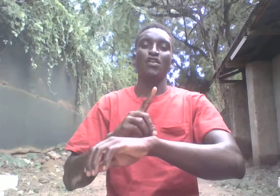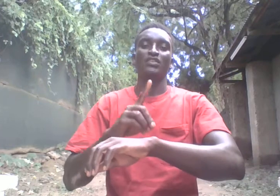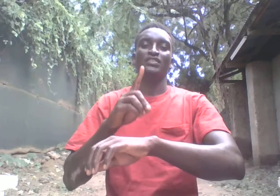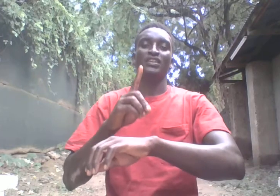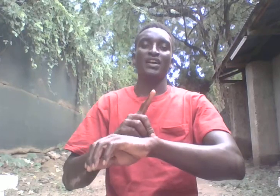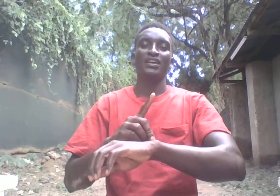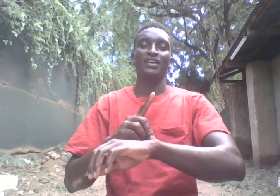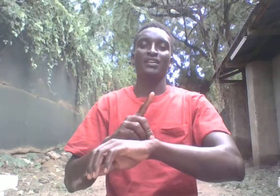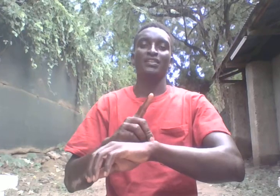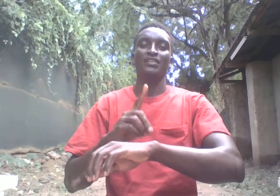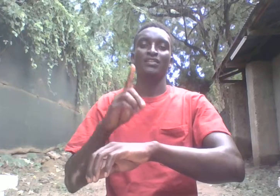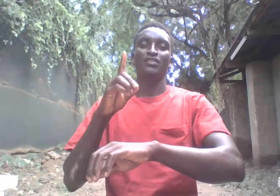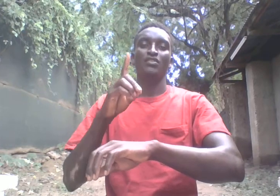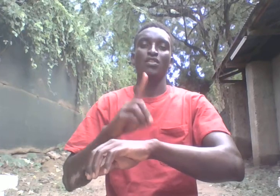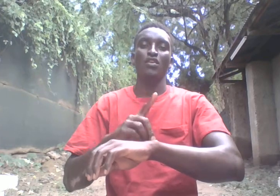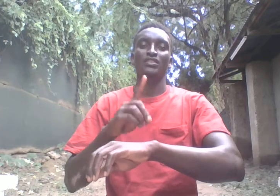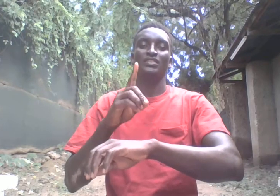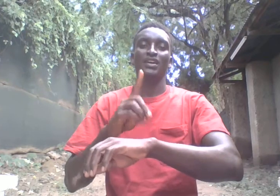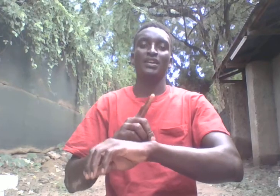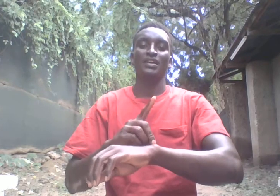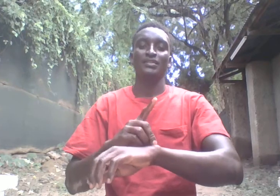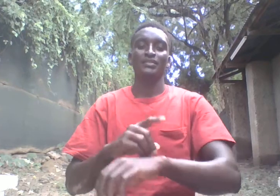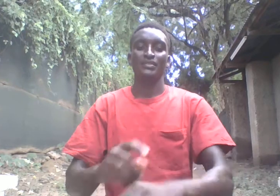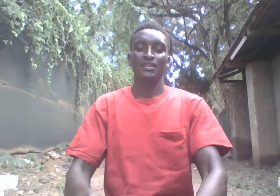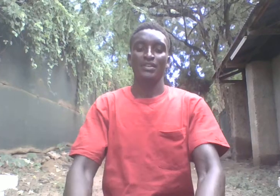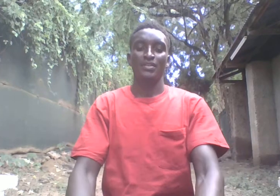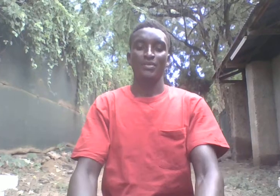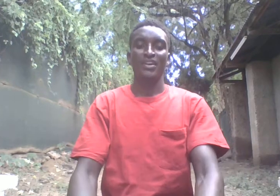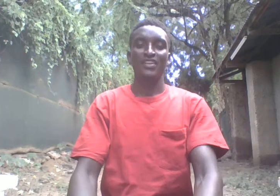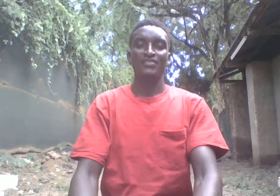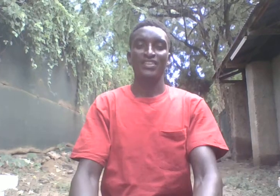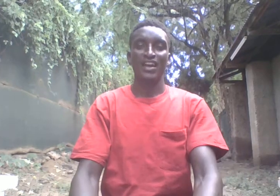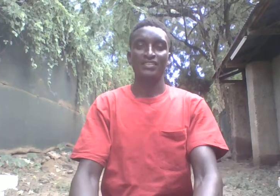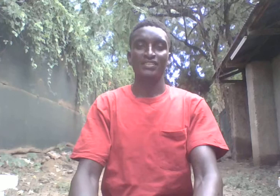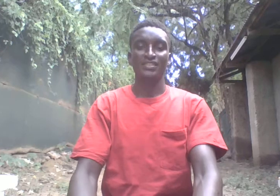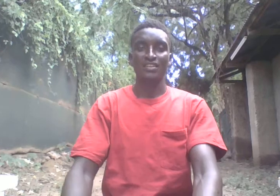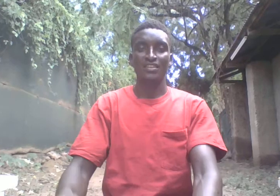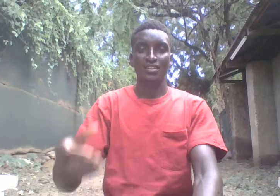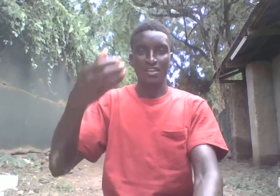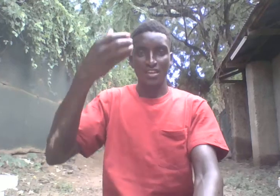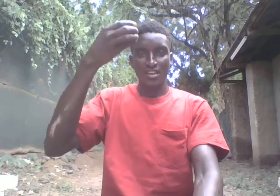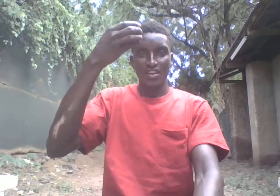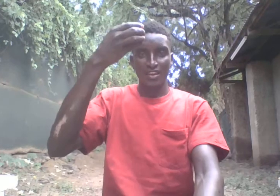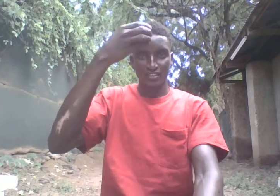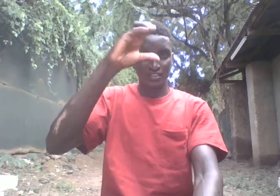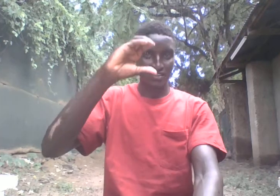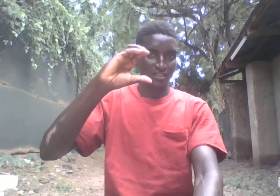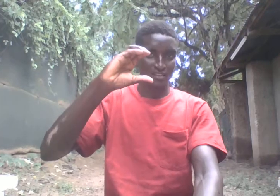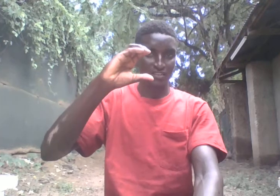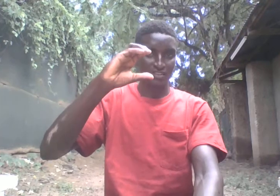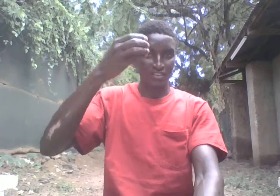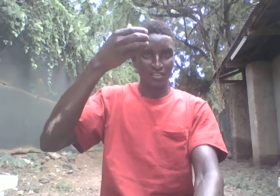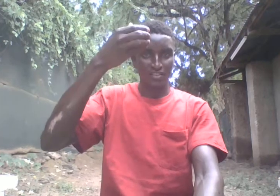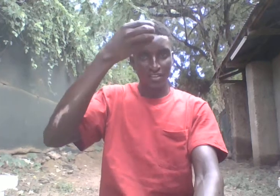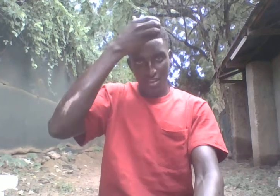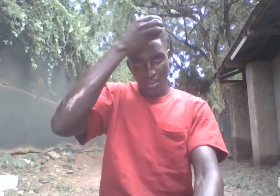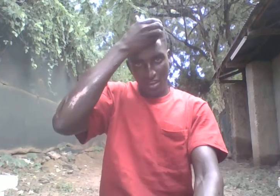doctor, doctor. We have nurse, nurse, C,